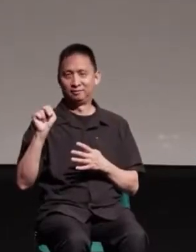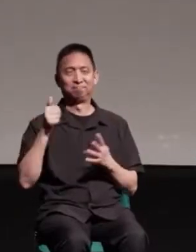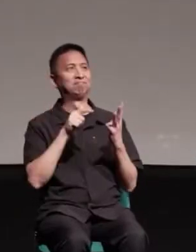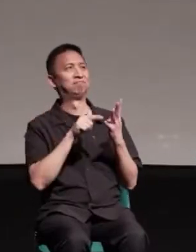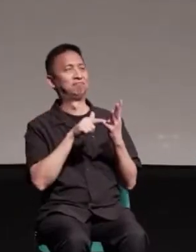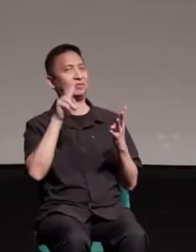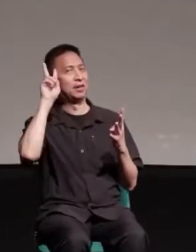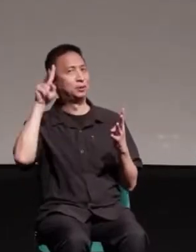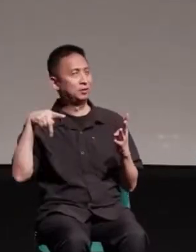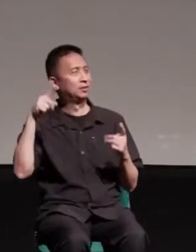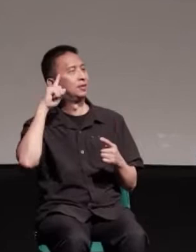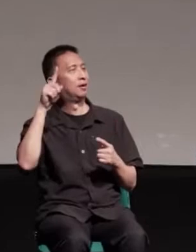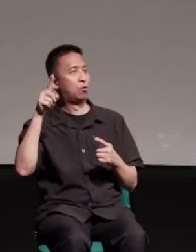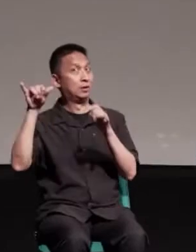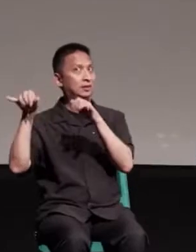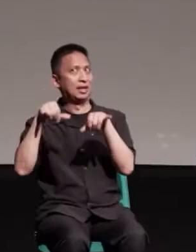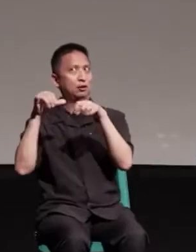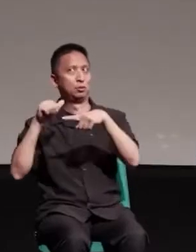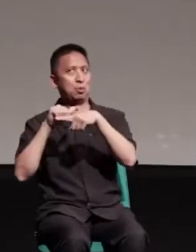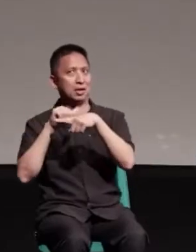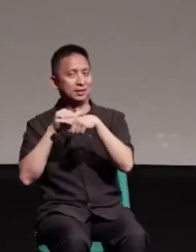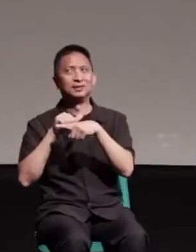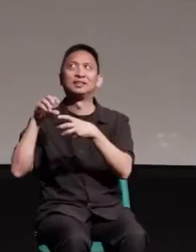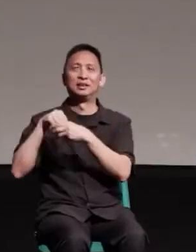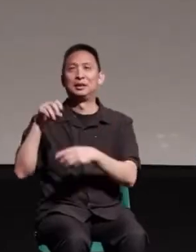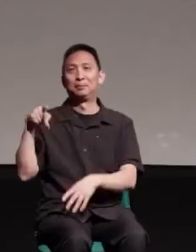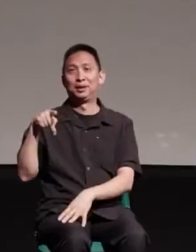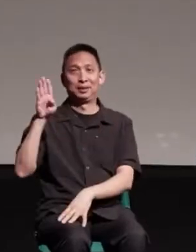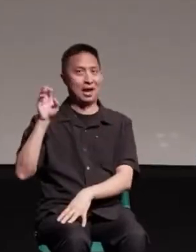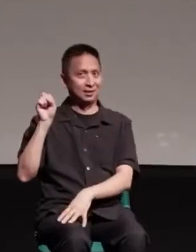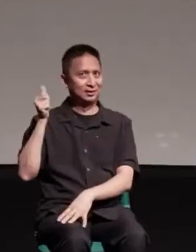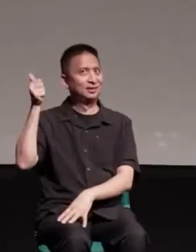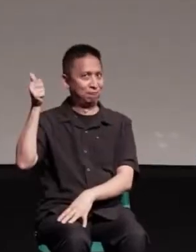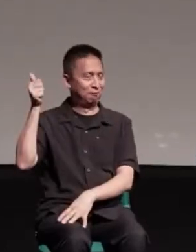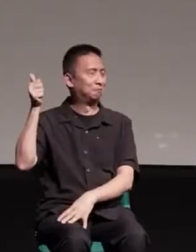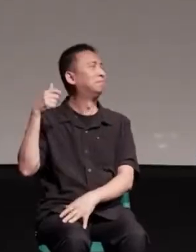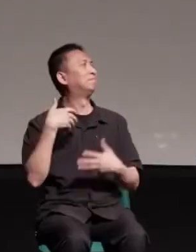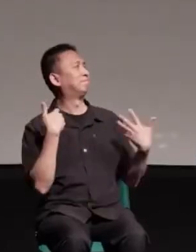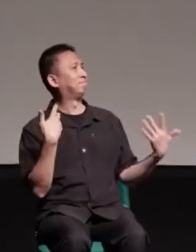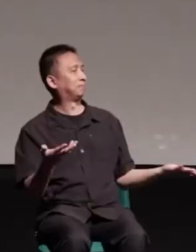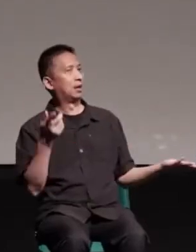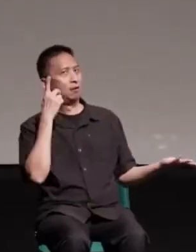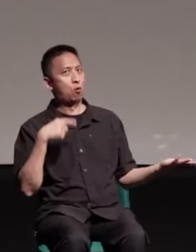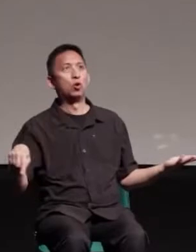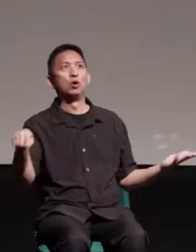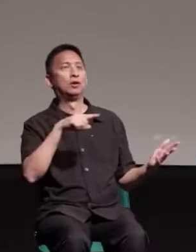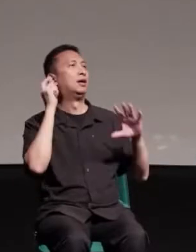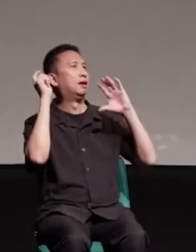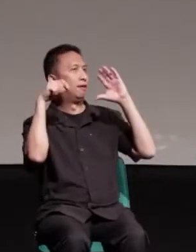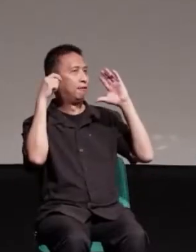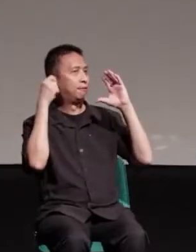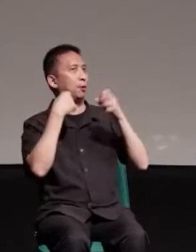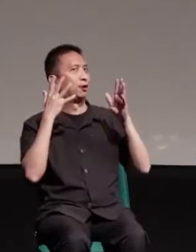Vice President of Standards and Practices at PBS. For those who are filmmakers who have worked